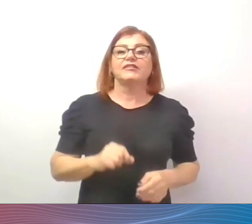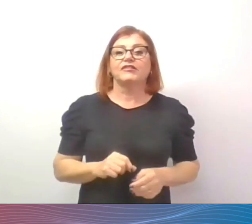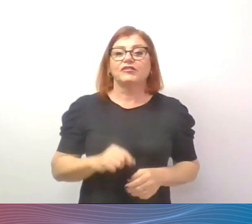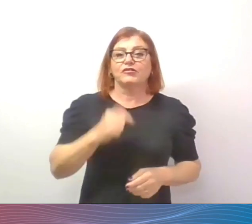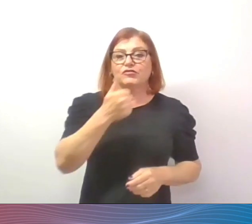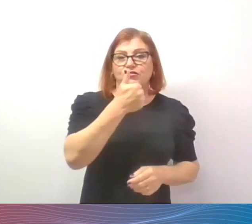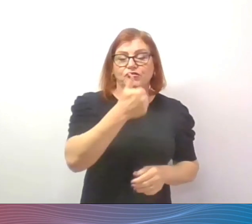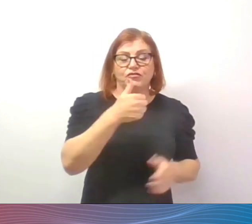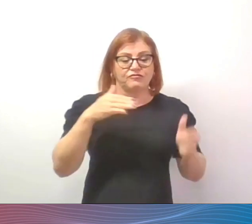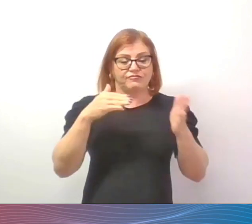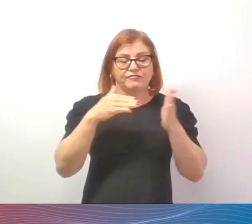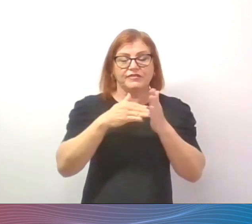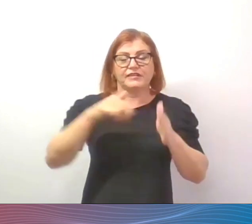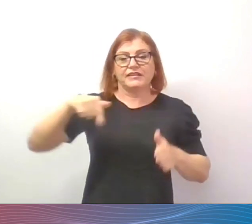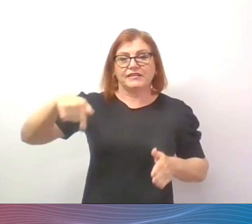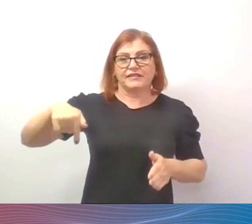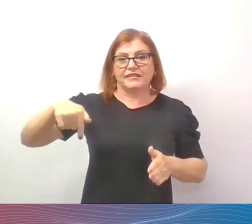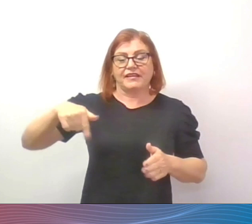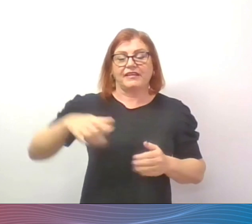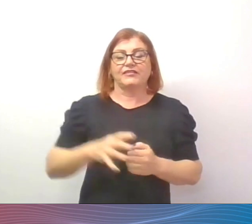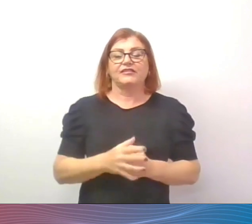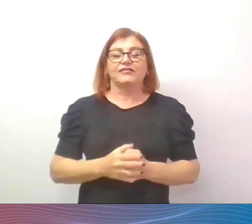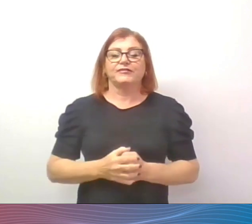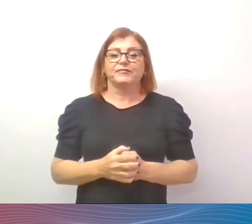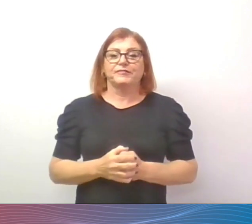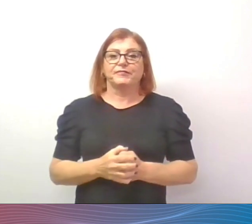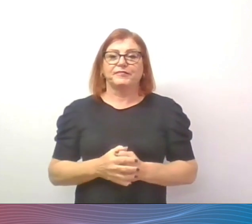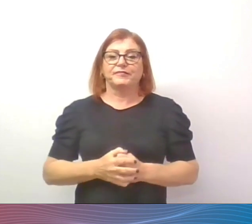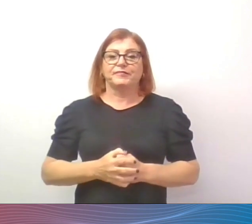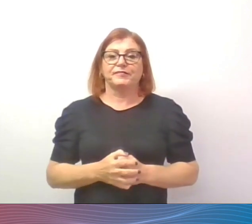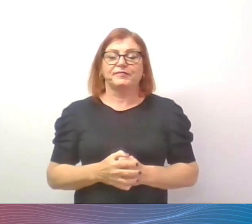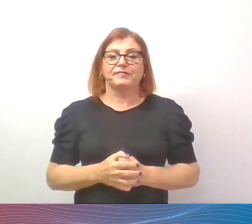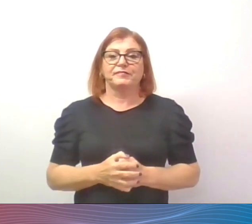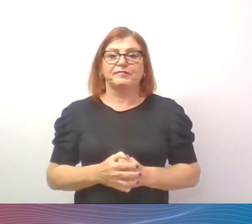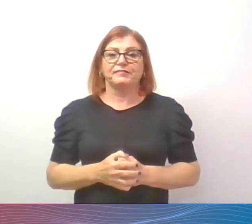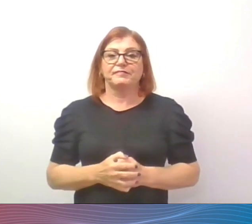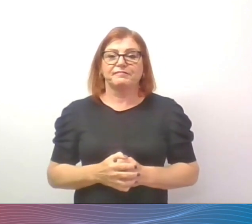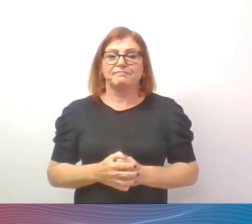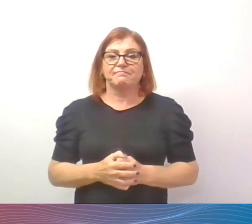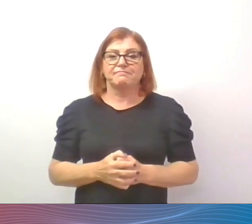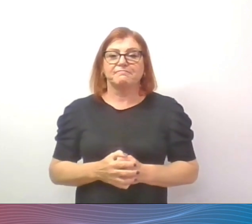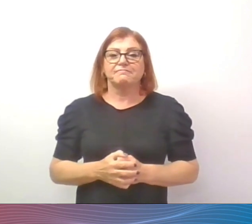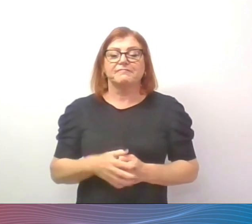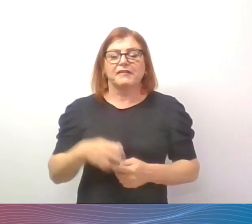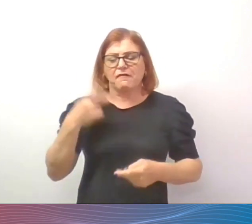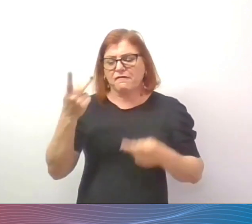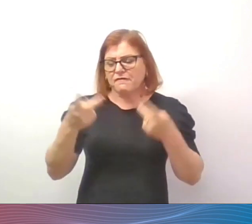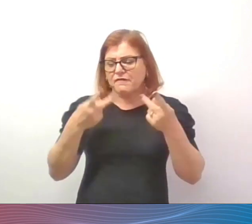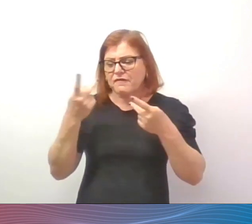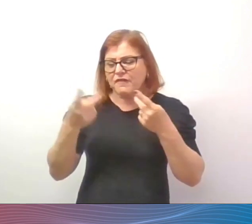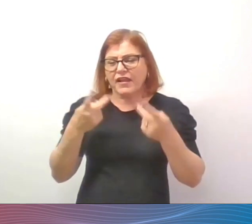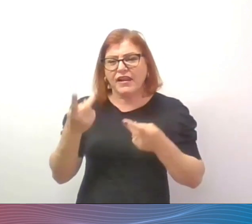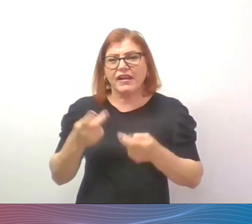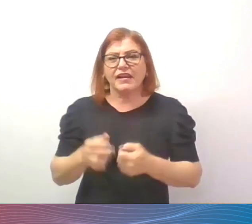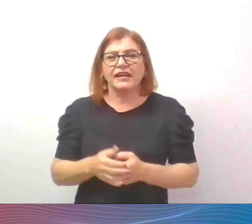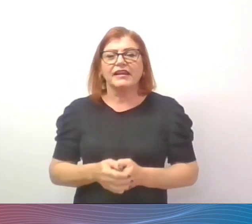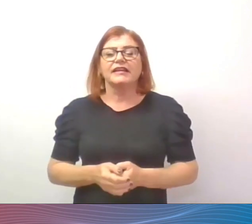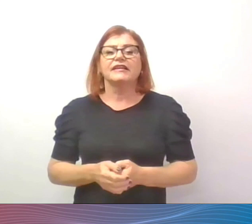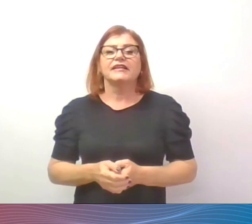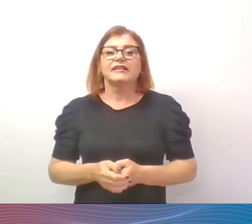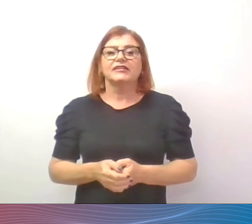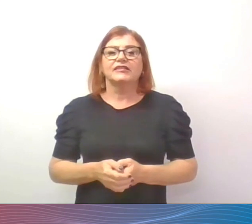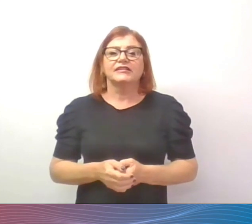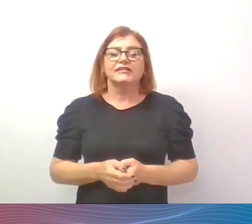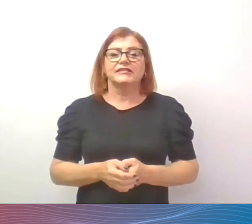chapter 5 from verse 1 to 7. Nós estamos falando diretamente no auditório aqui em